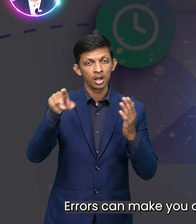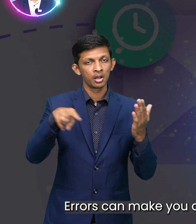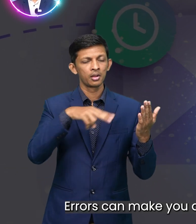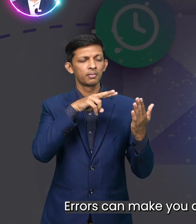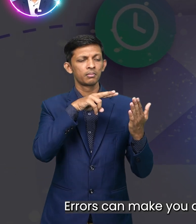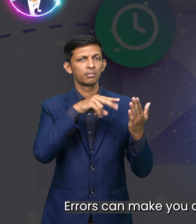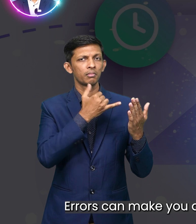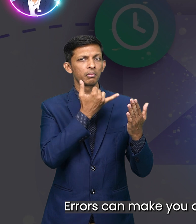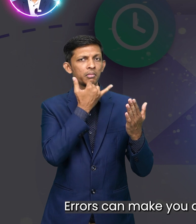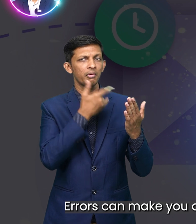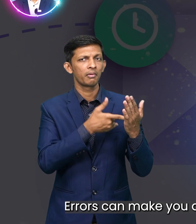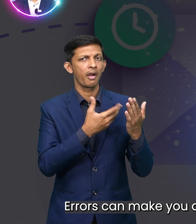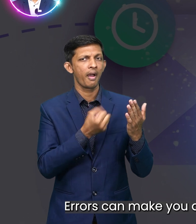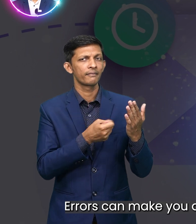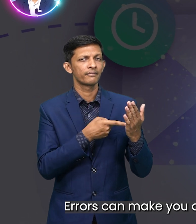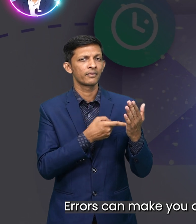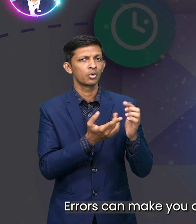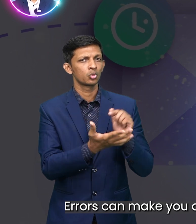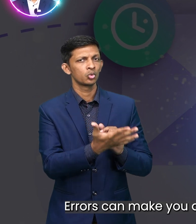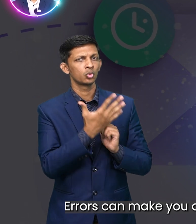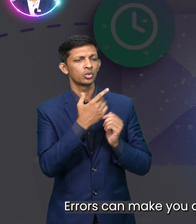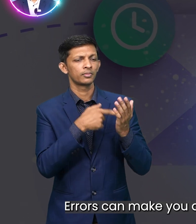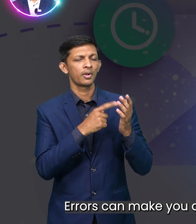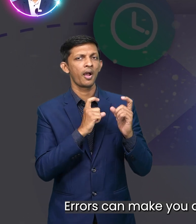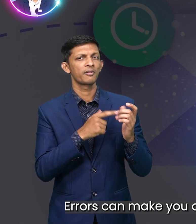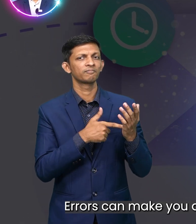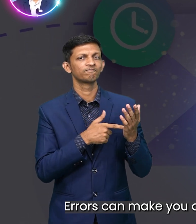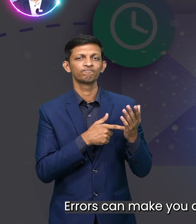Errors can make you appear careless and unprofessional.